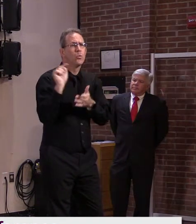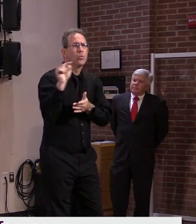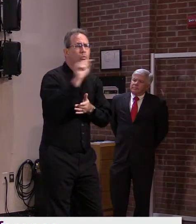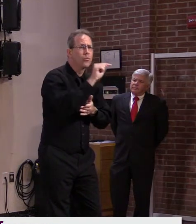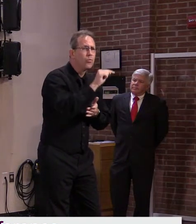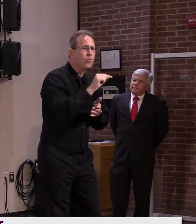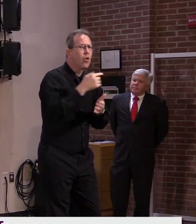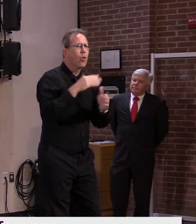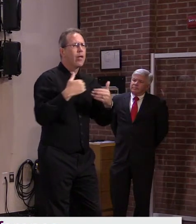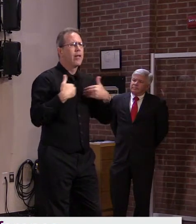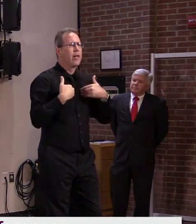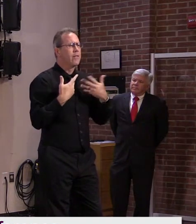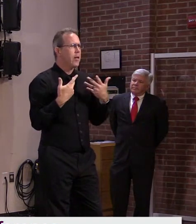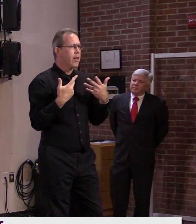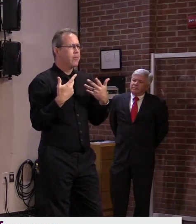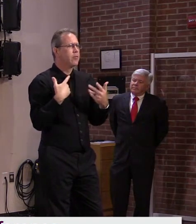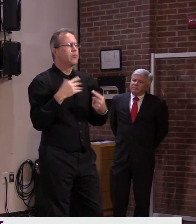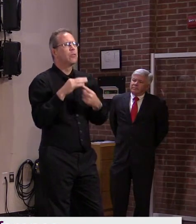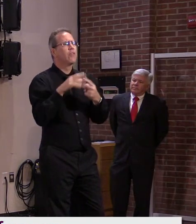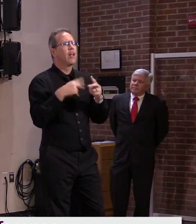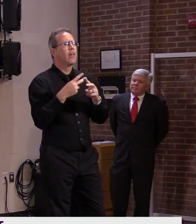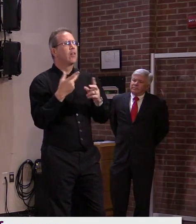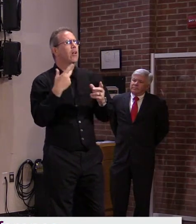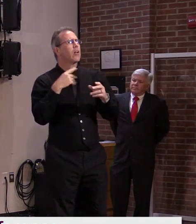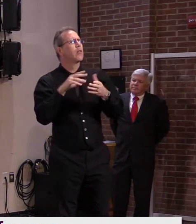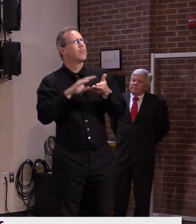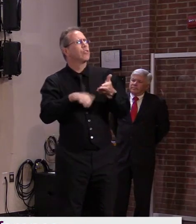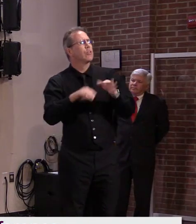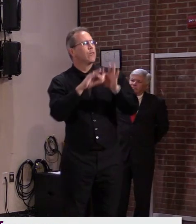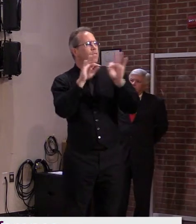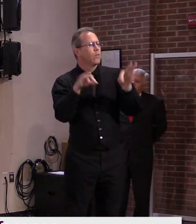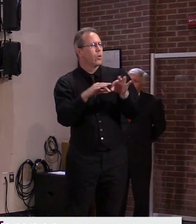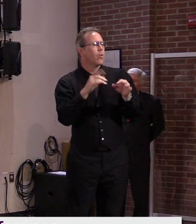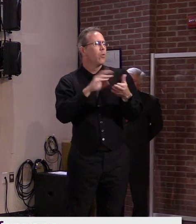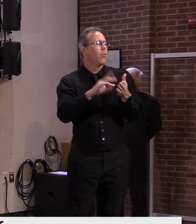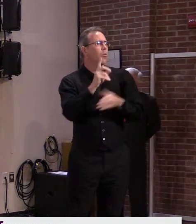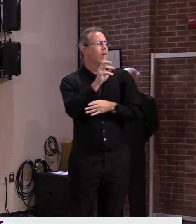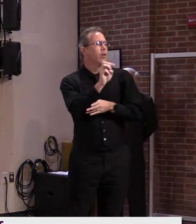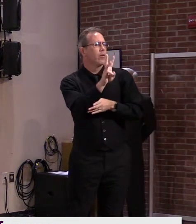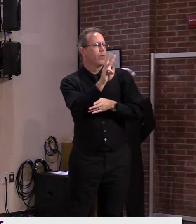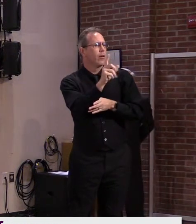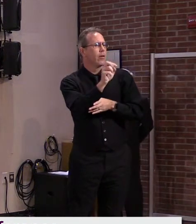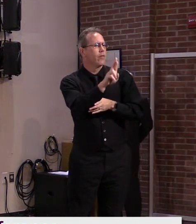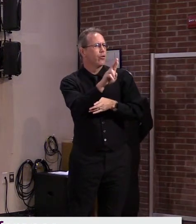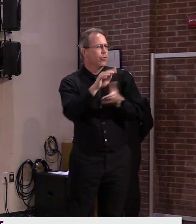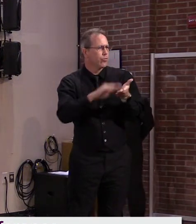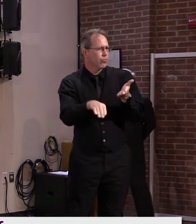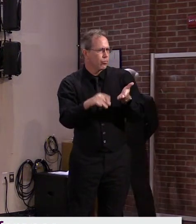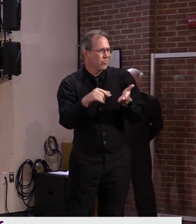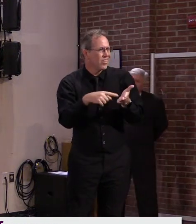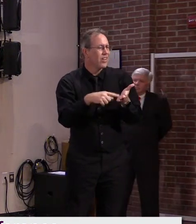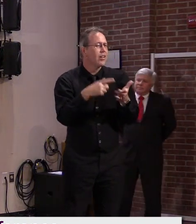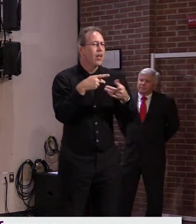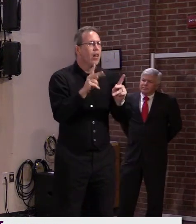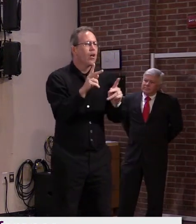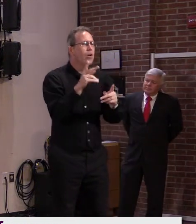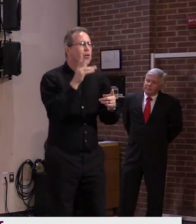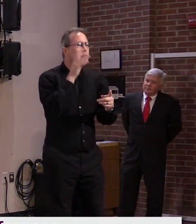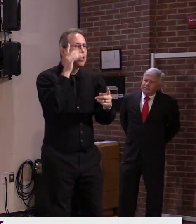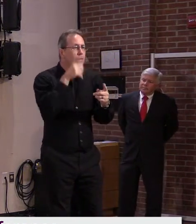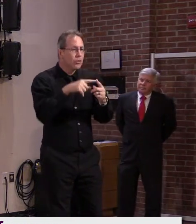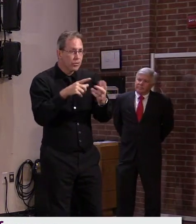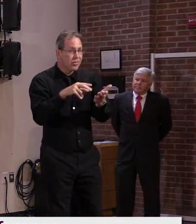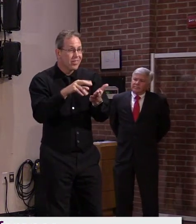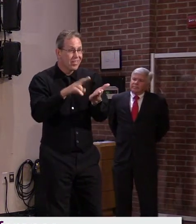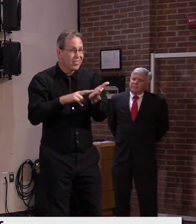governs labs basically having the authority to, and the certification to process public health specimens, if you will.